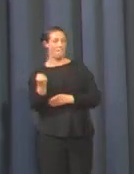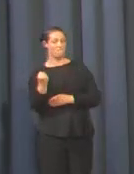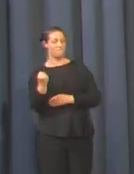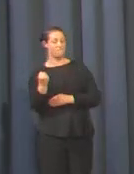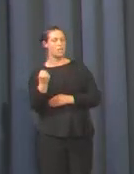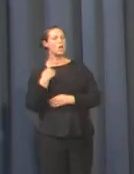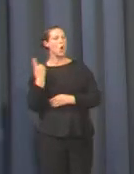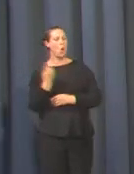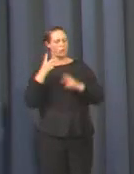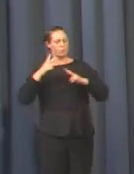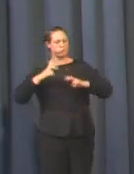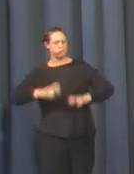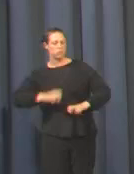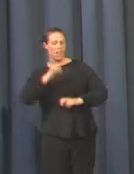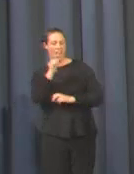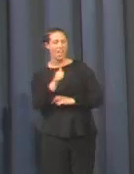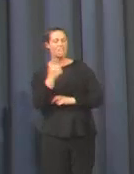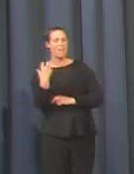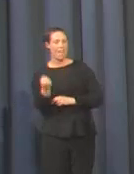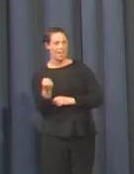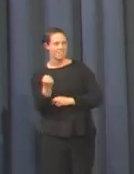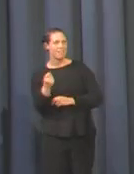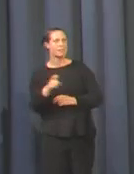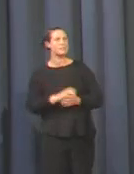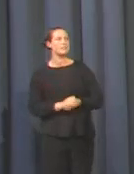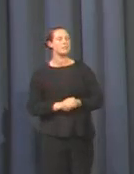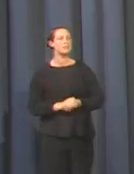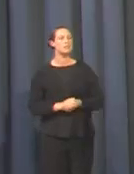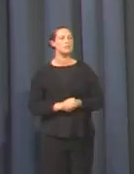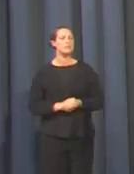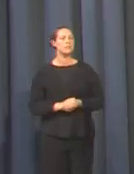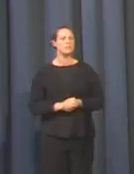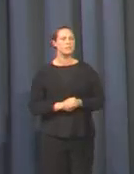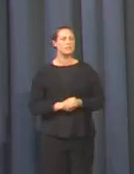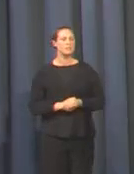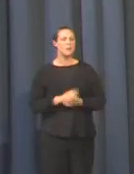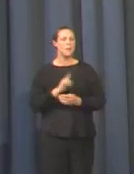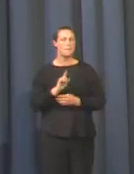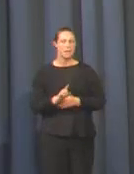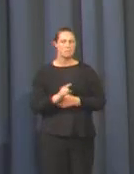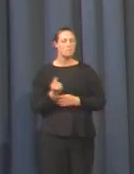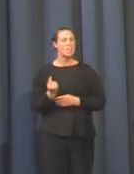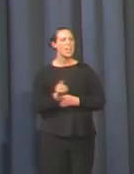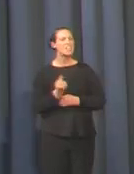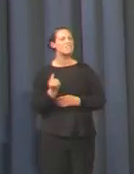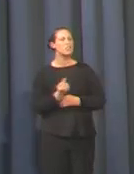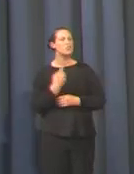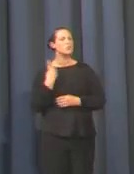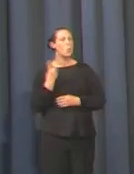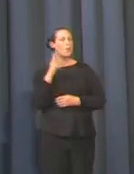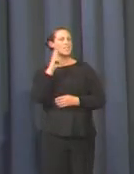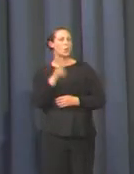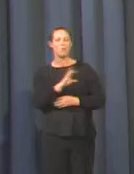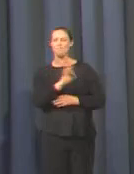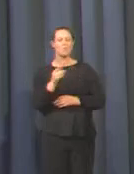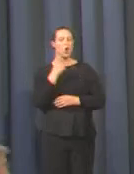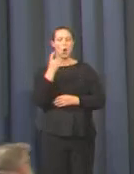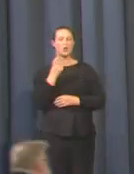looked into with any of the testing that we had. But in the individuals that we saw, that wasn't a